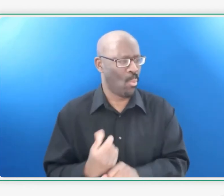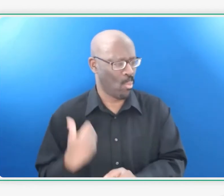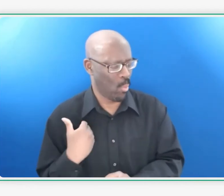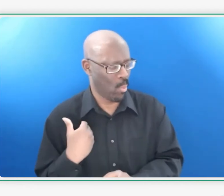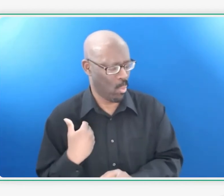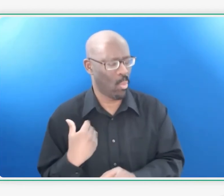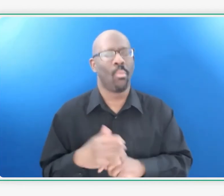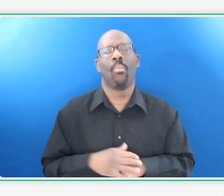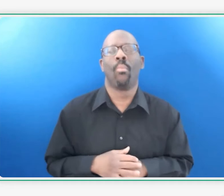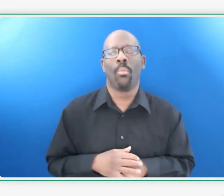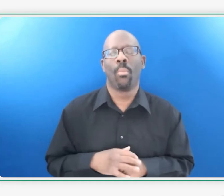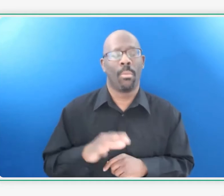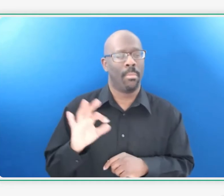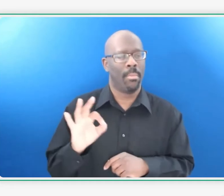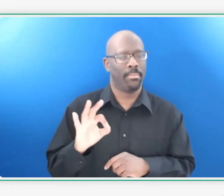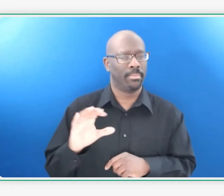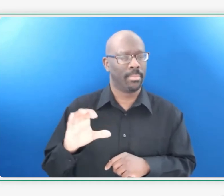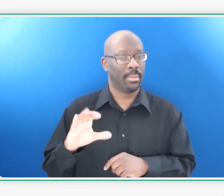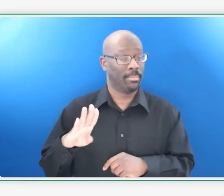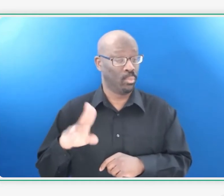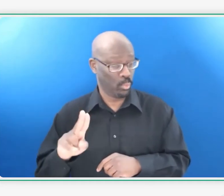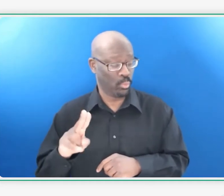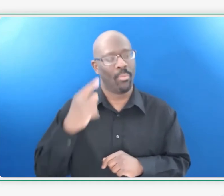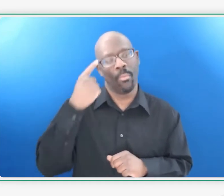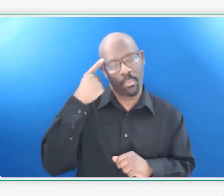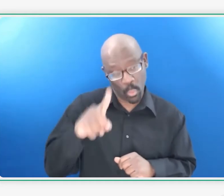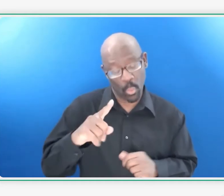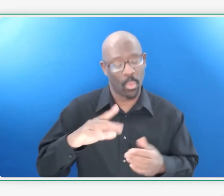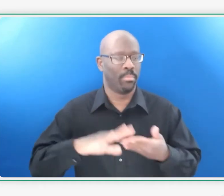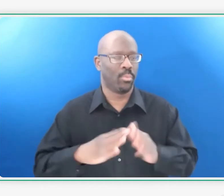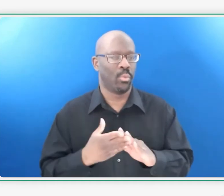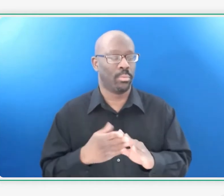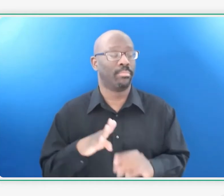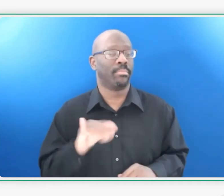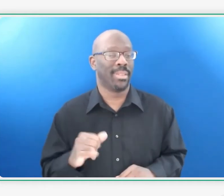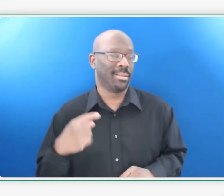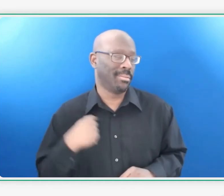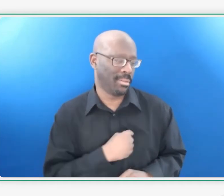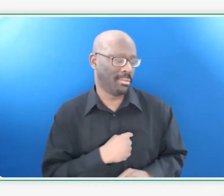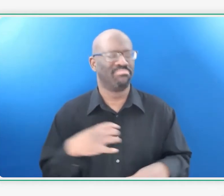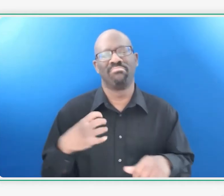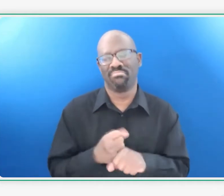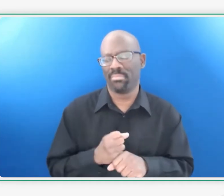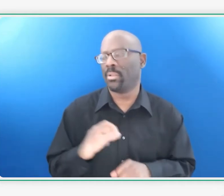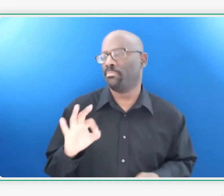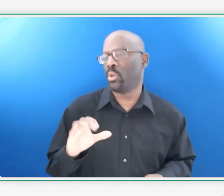I also founded my own company. We just recently celebrated 1 year, and that company's name